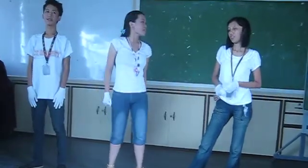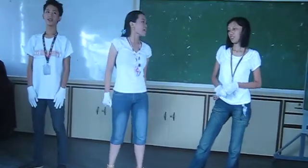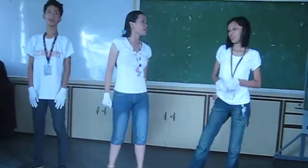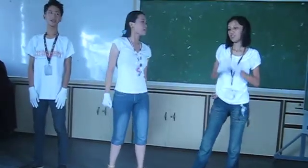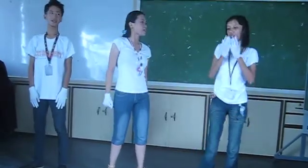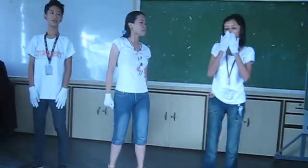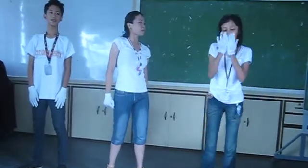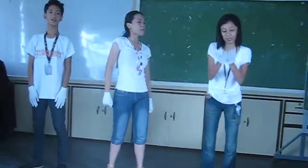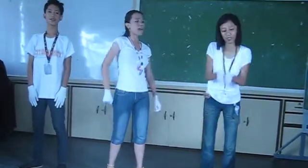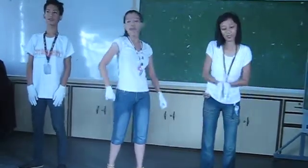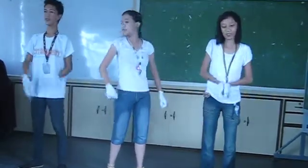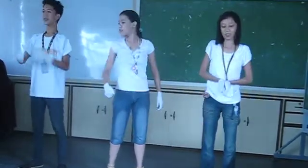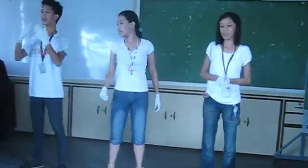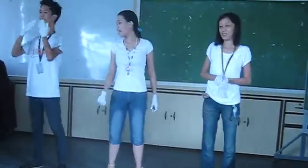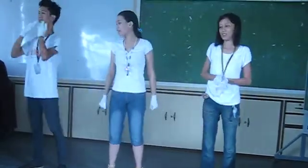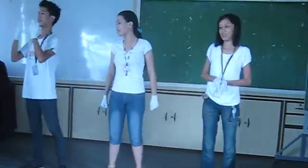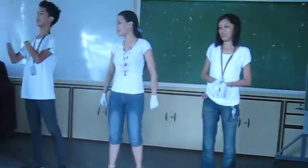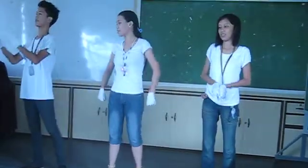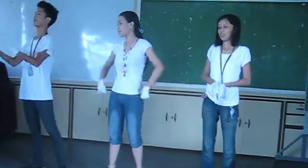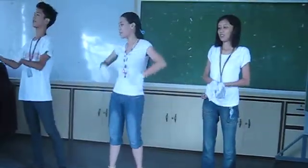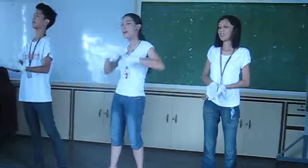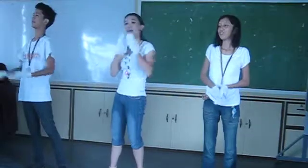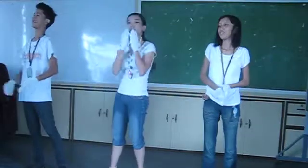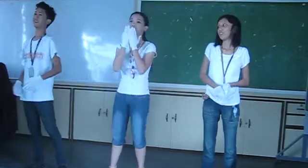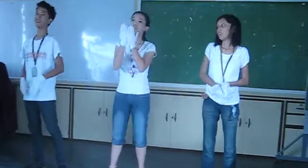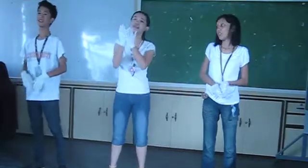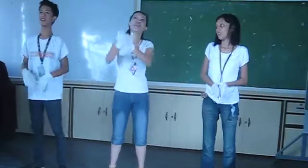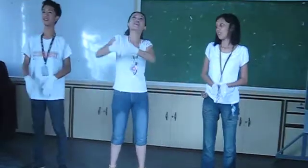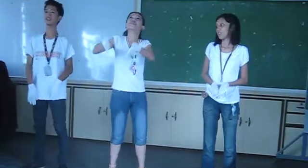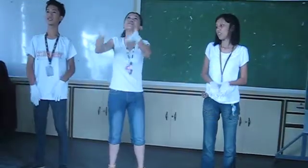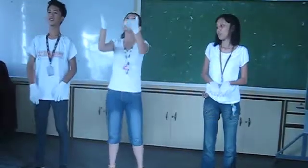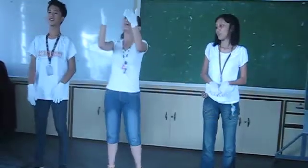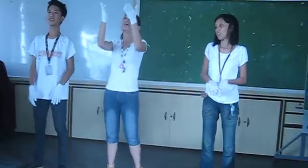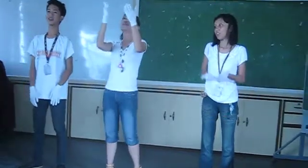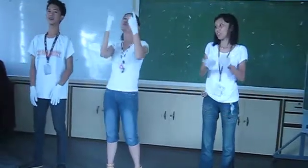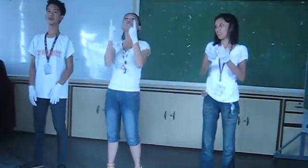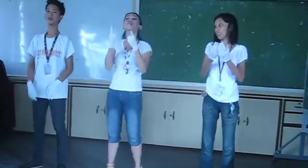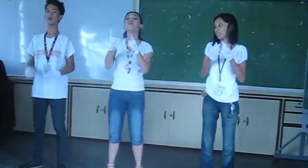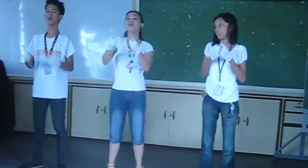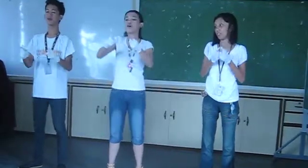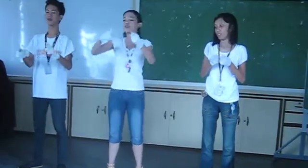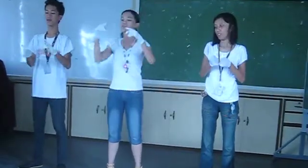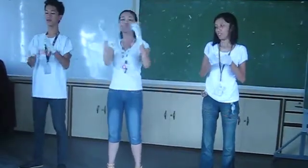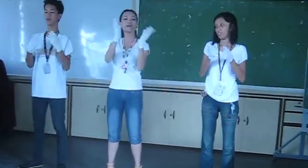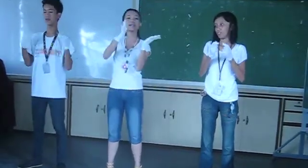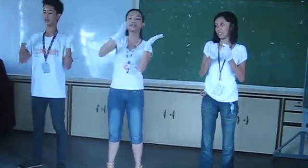Thank you, thank you, thank you, God. You wore the wind